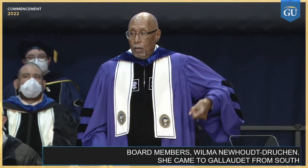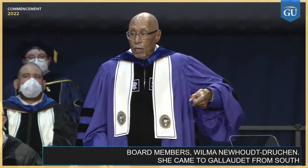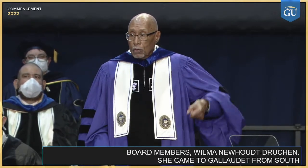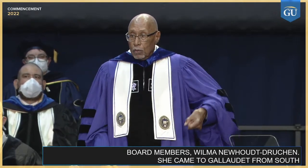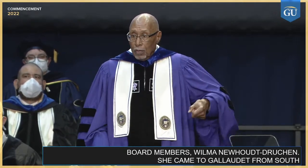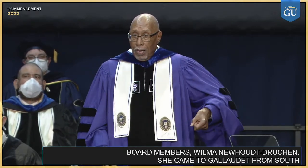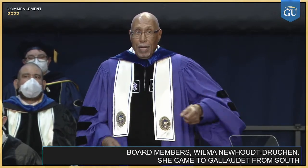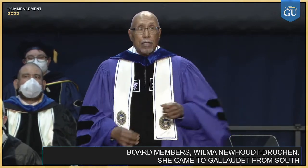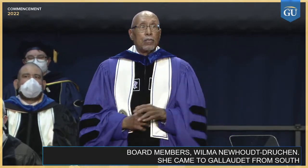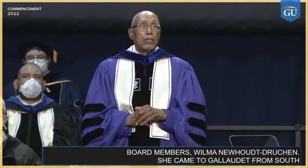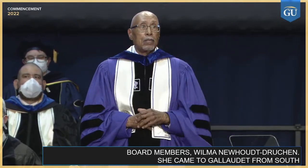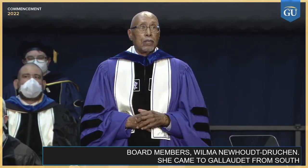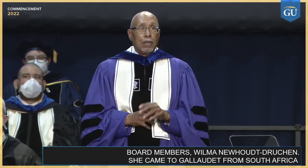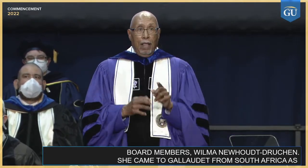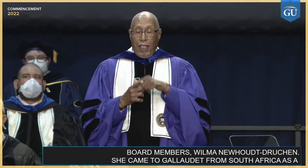her suitcase.